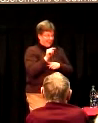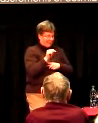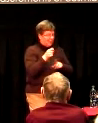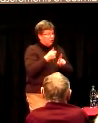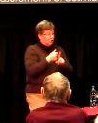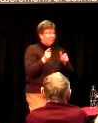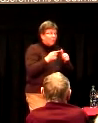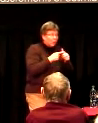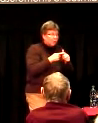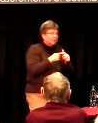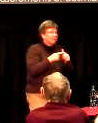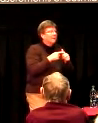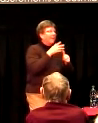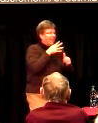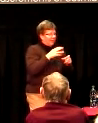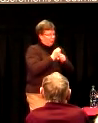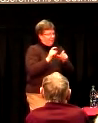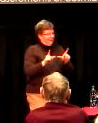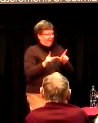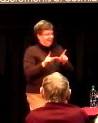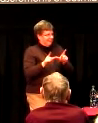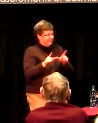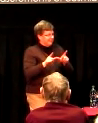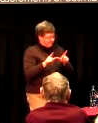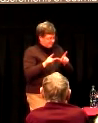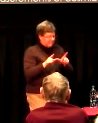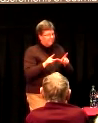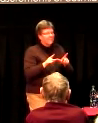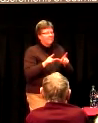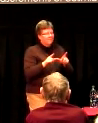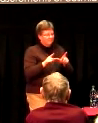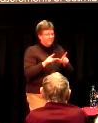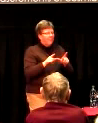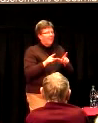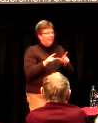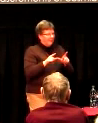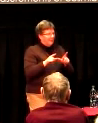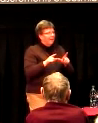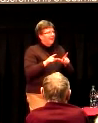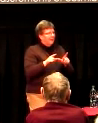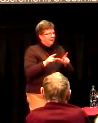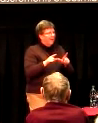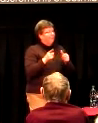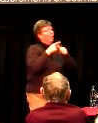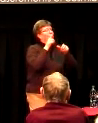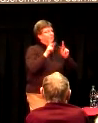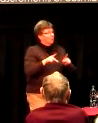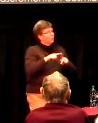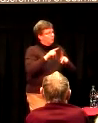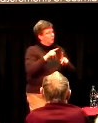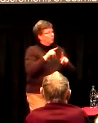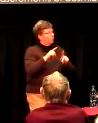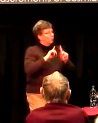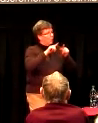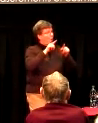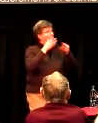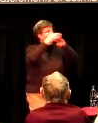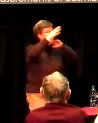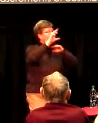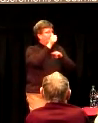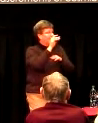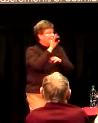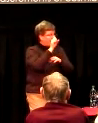to get her pilot's license in the U.S. and the first one to pilot a balloon up to over 10 miles and basically reach the stratosphere.